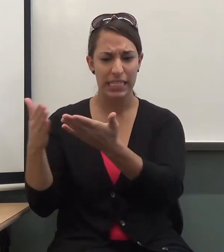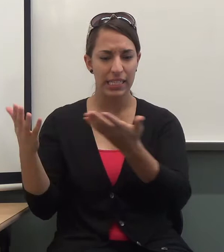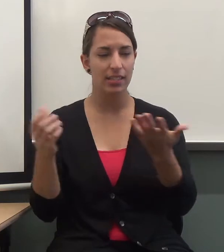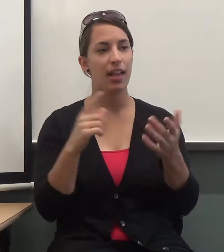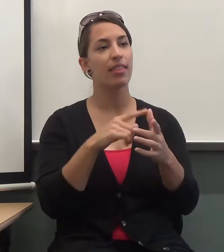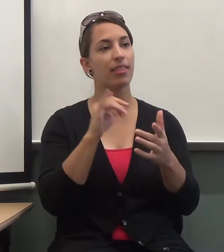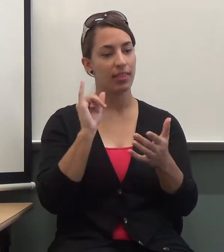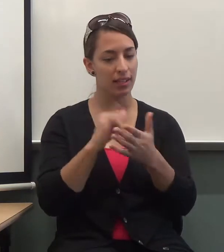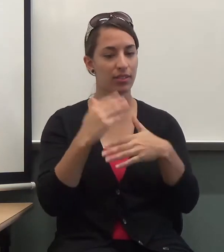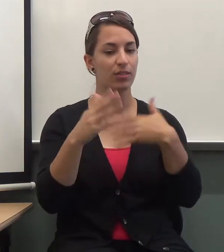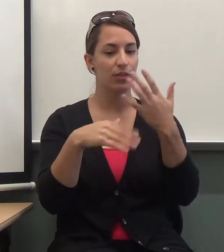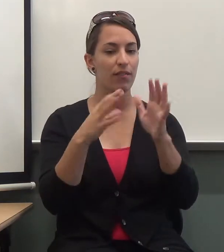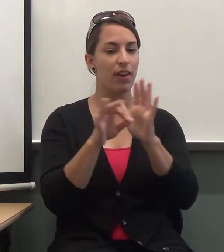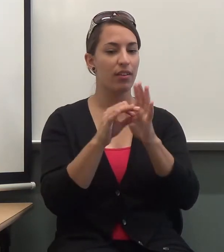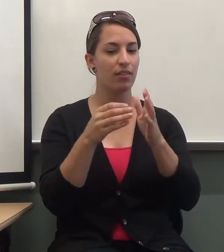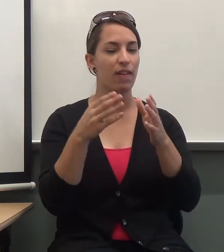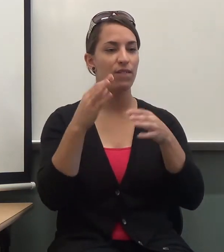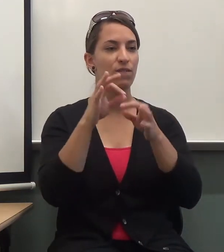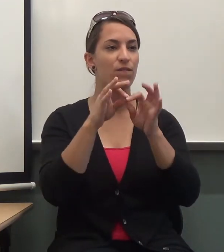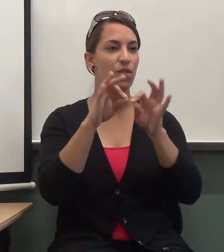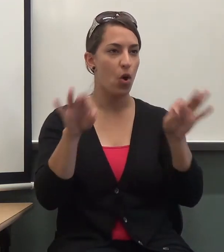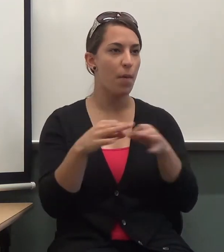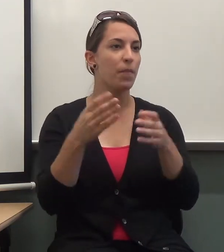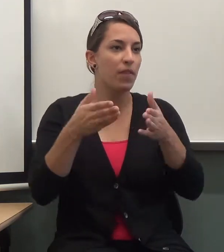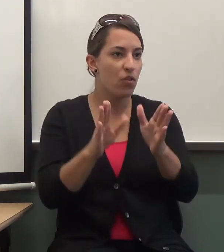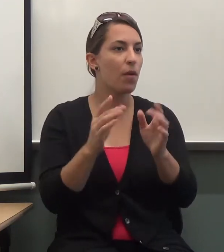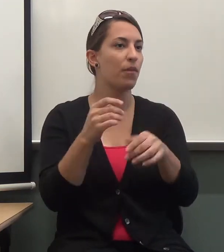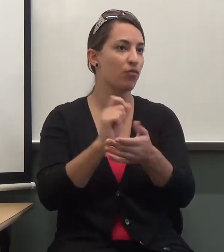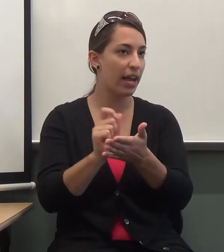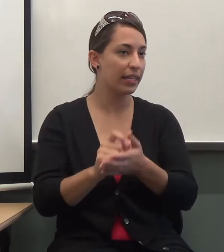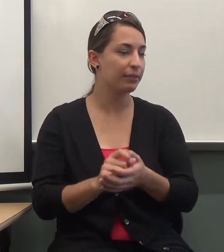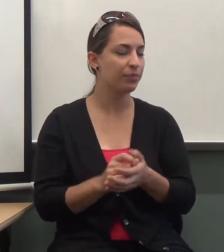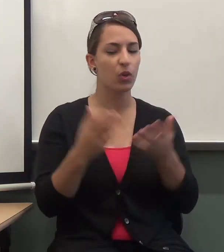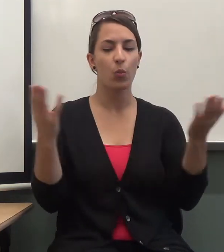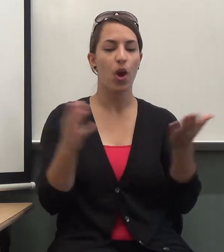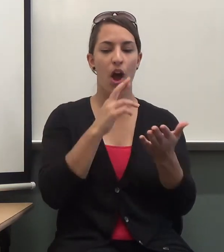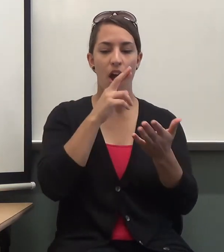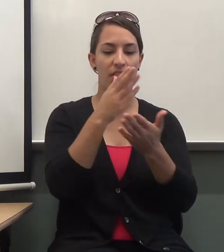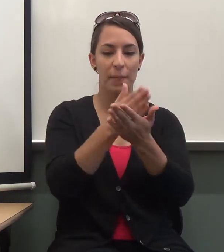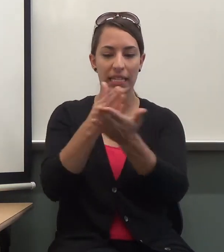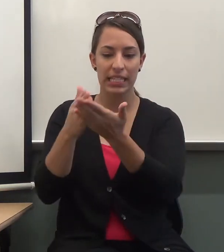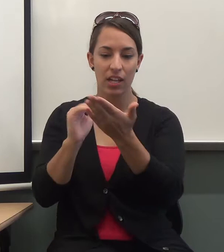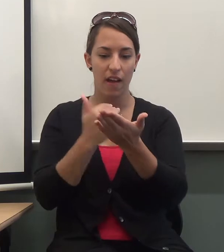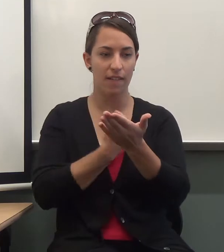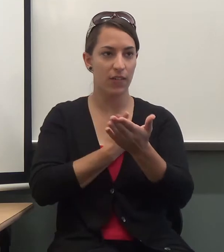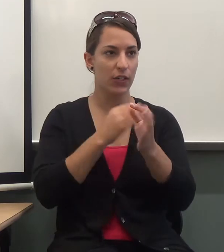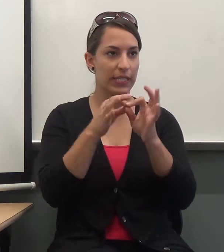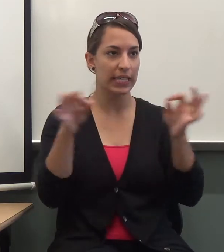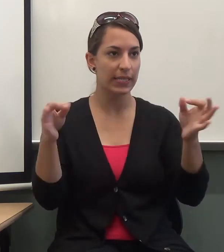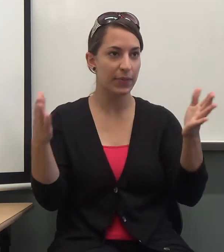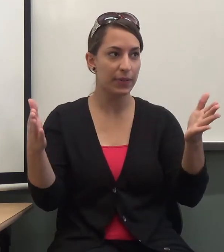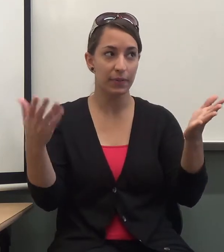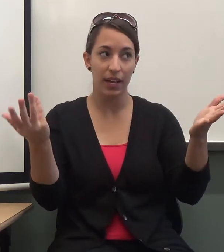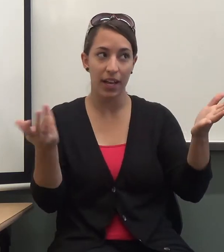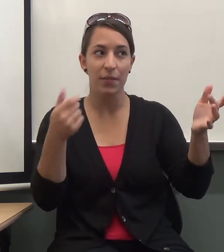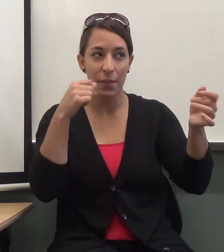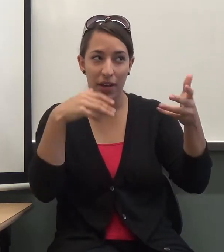the pieces of our sentence? Come on, we've been drilling this in your head. Subject. There